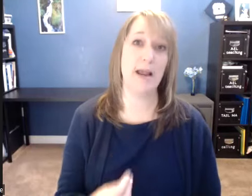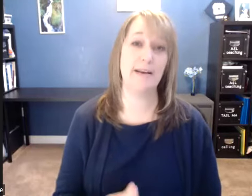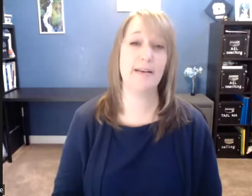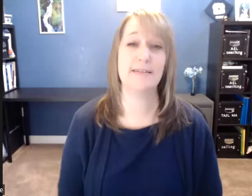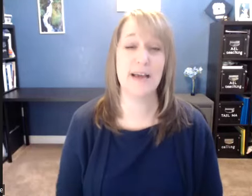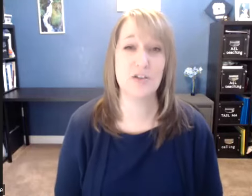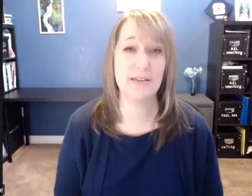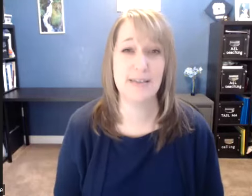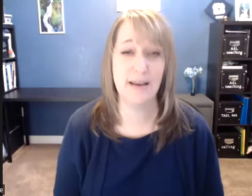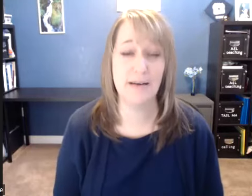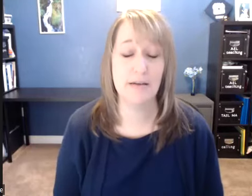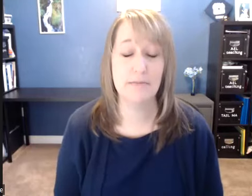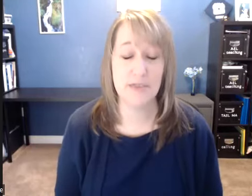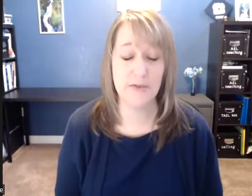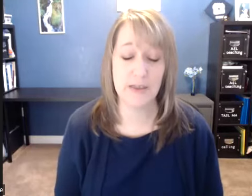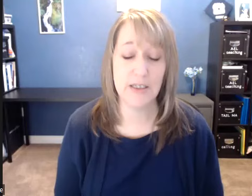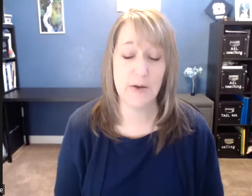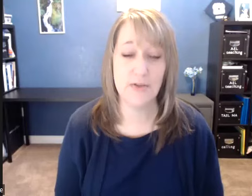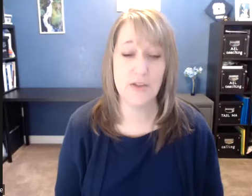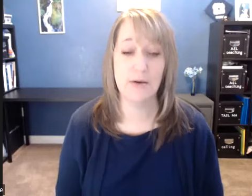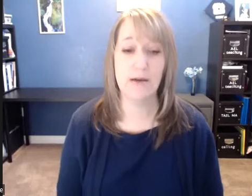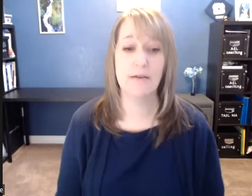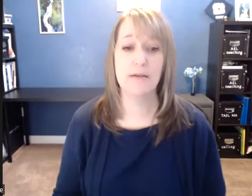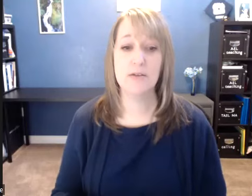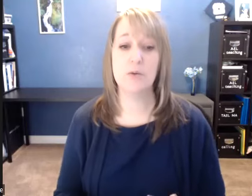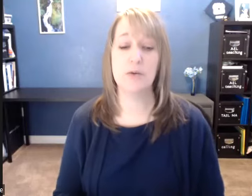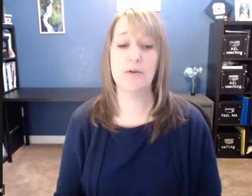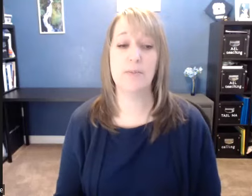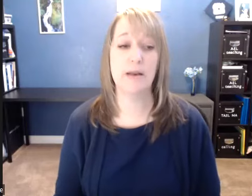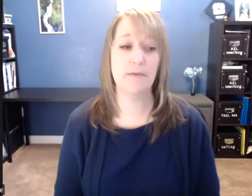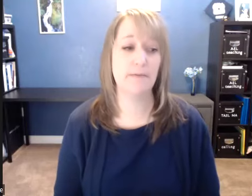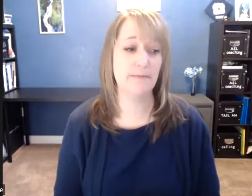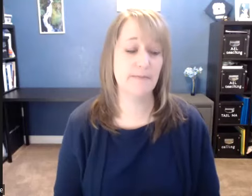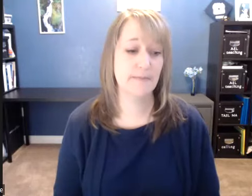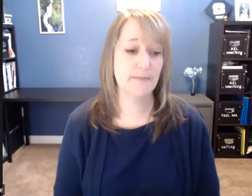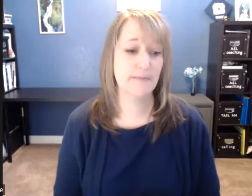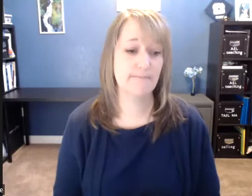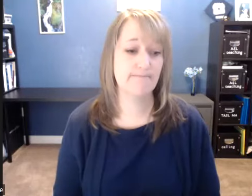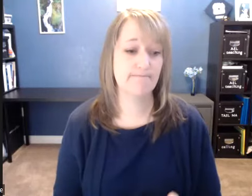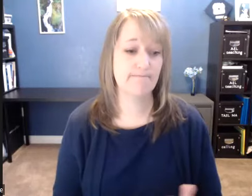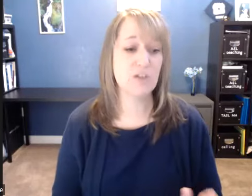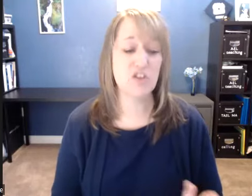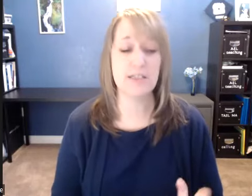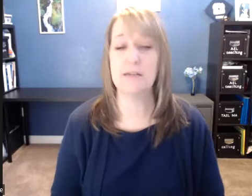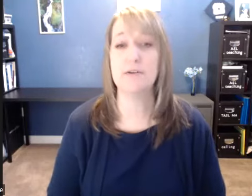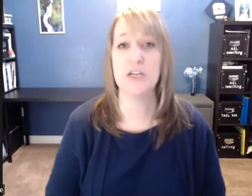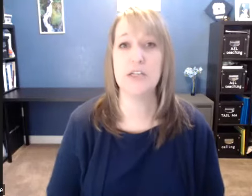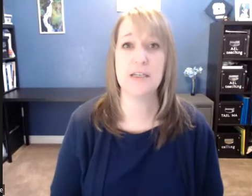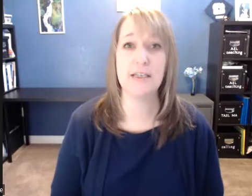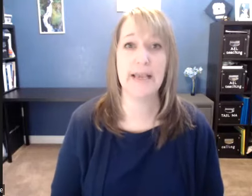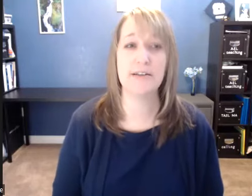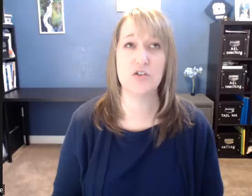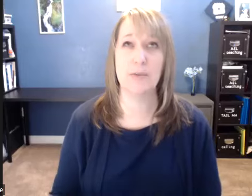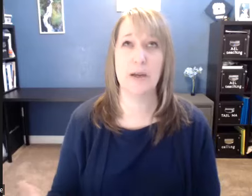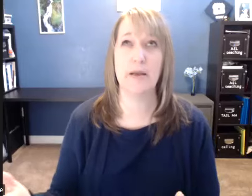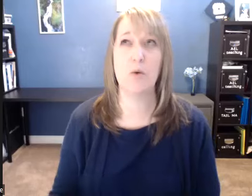white. It's actually signed differently. You have to do a little bit of, there's just a little change that indicates you're talking about a